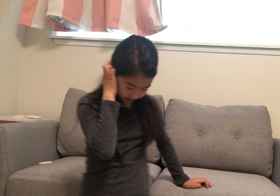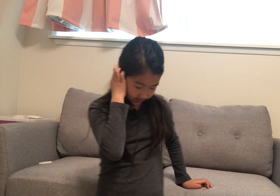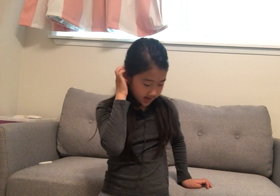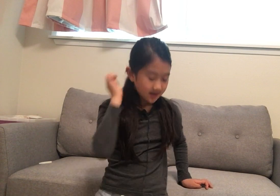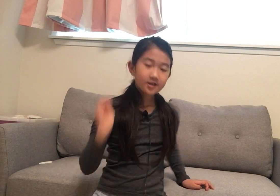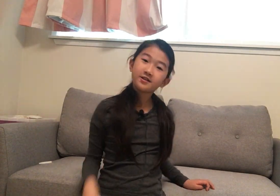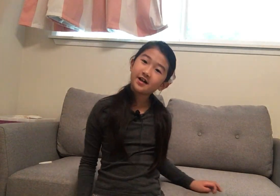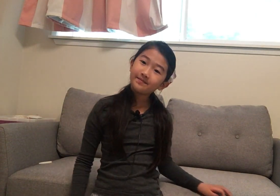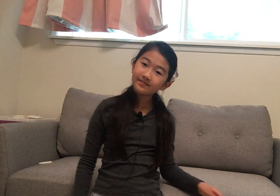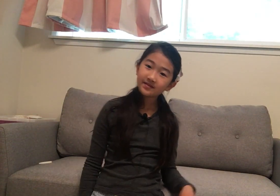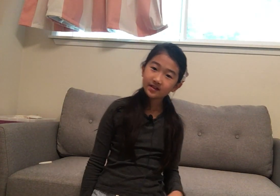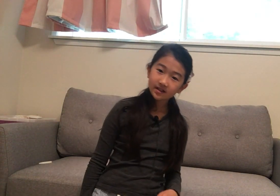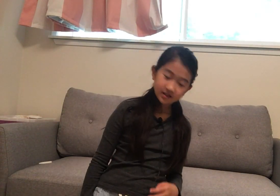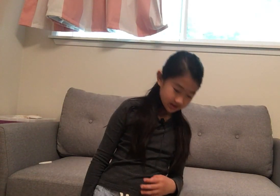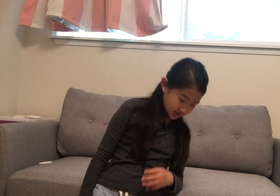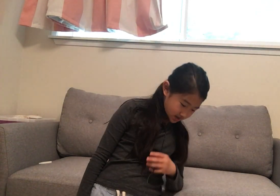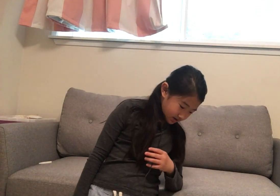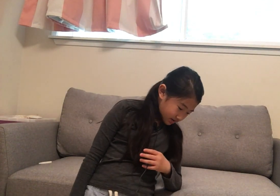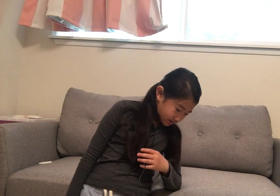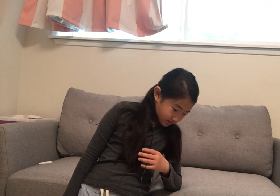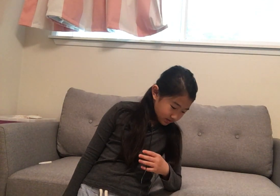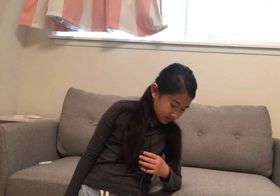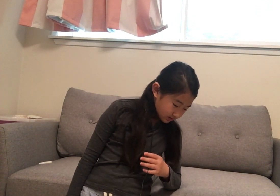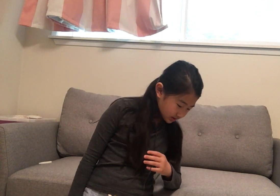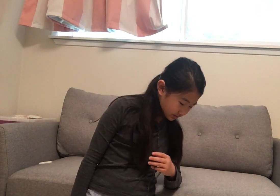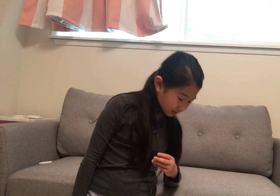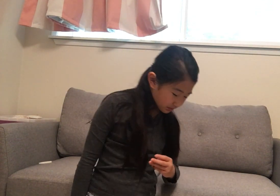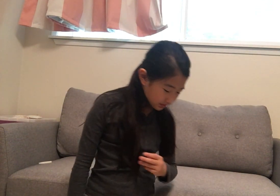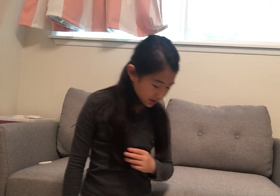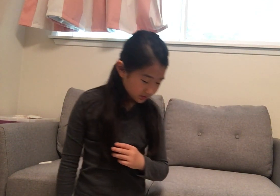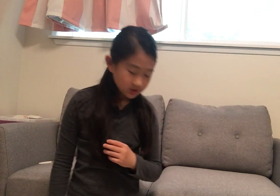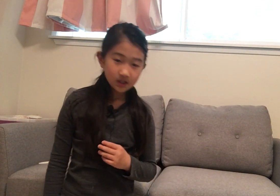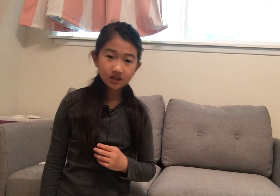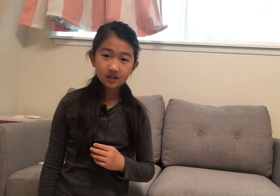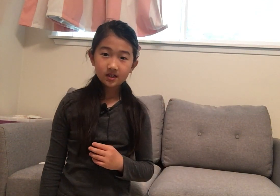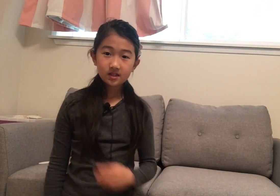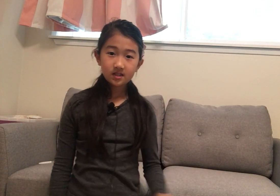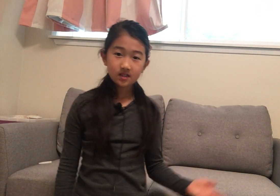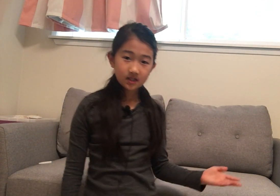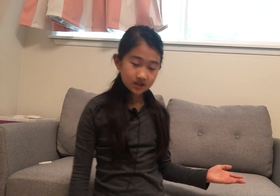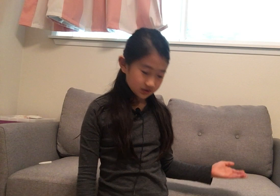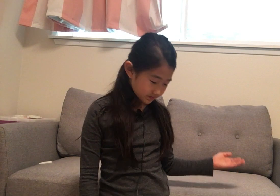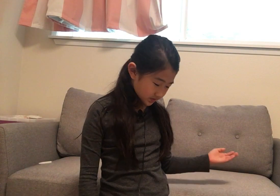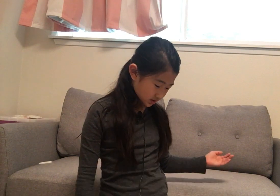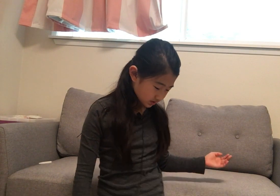good job i will teach you so